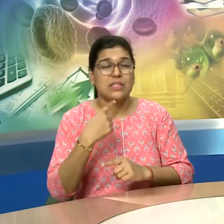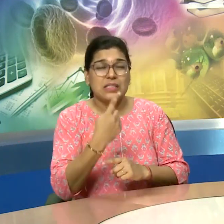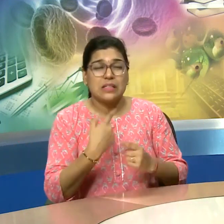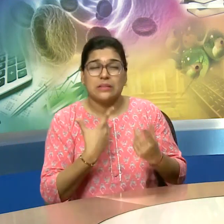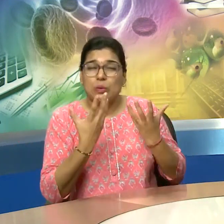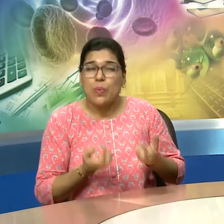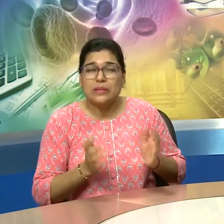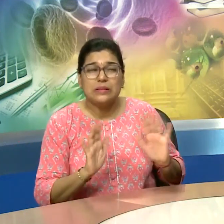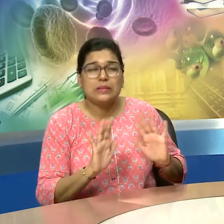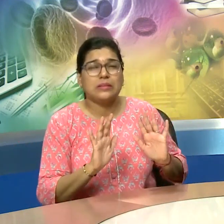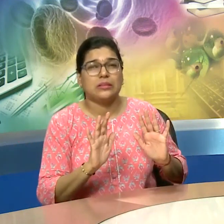environment,